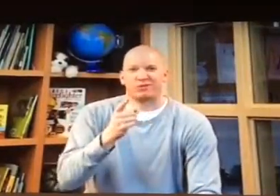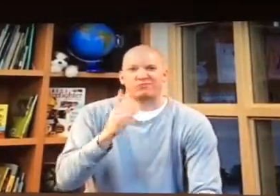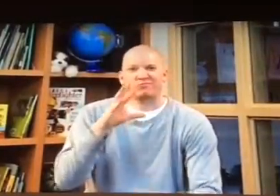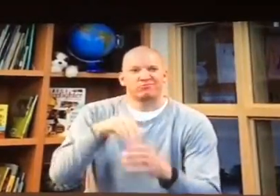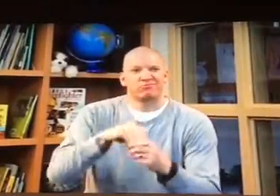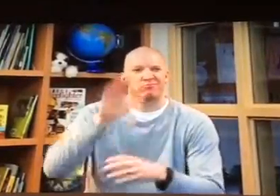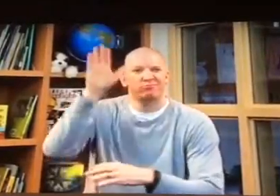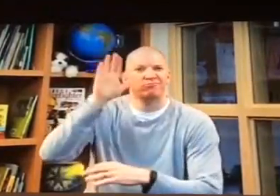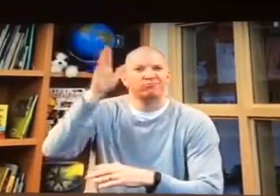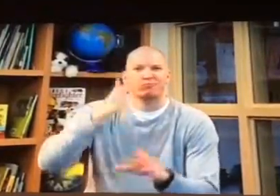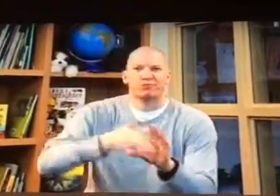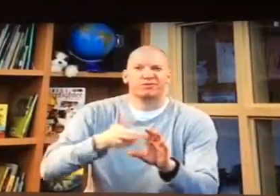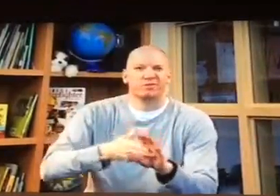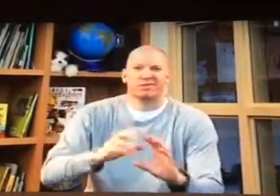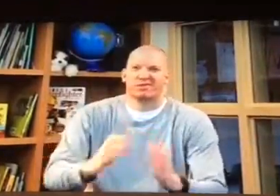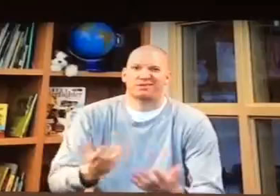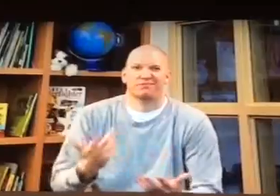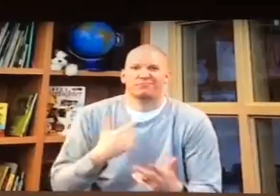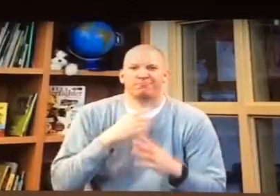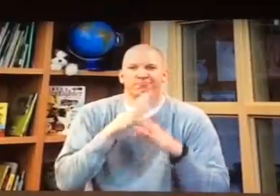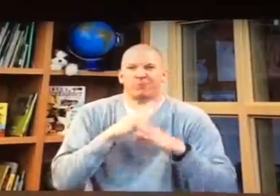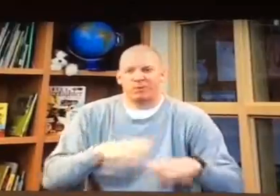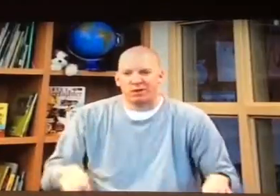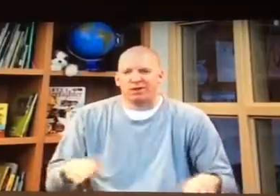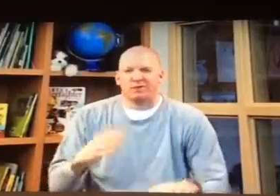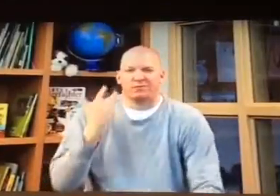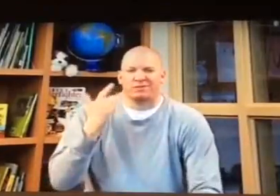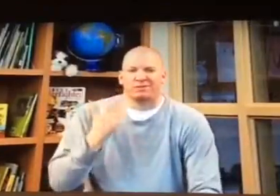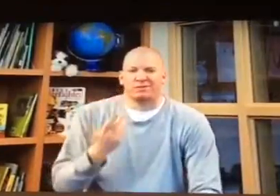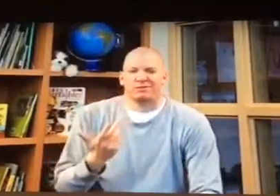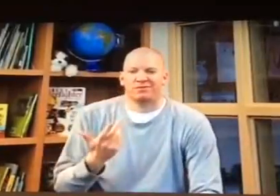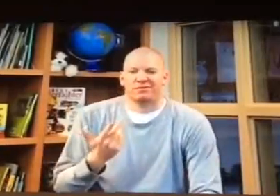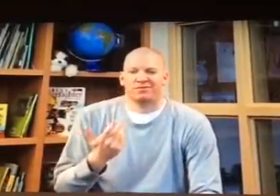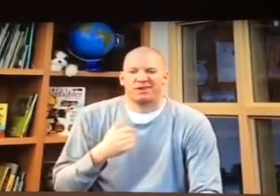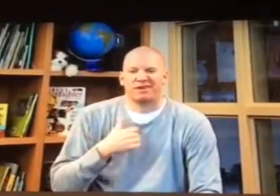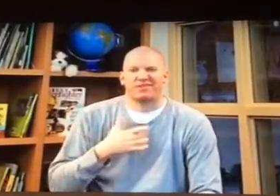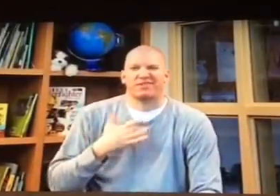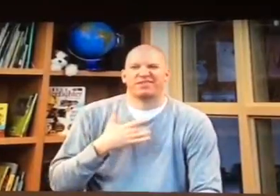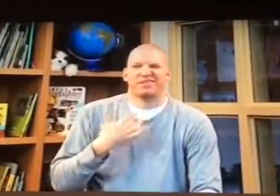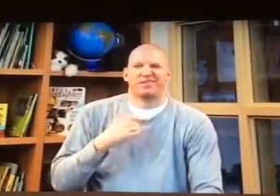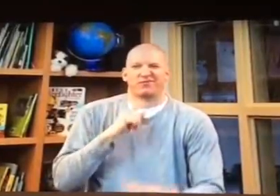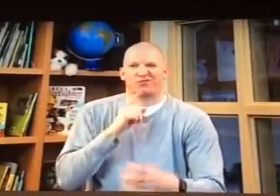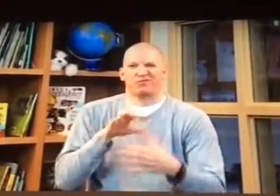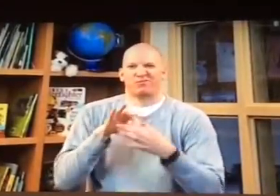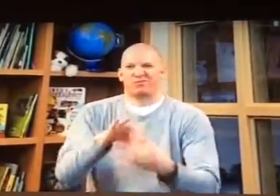be honest, I didn't really participate in class. I was a lot more quiet. I